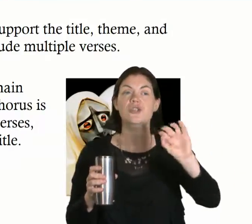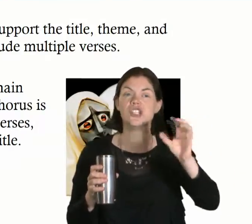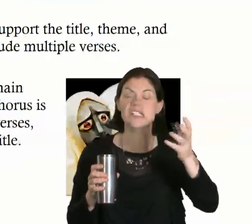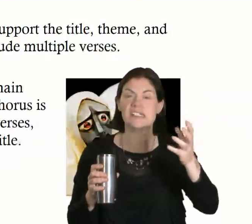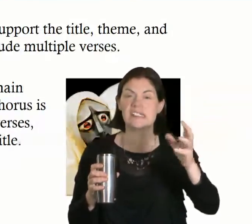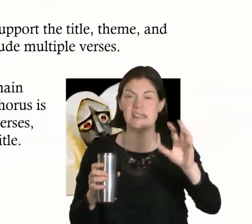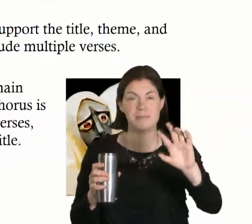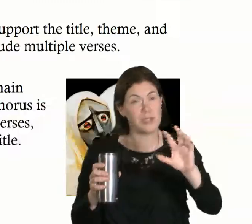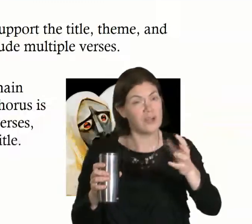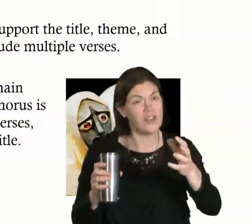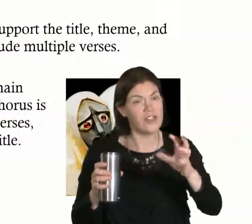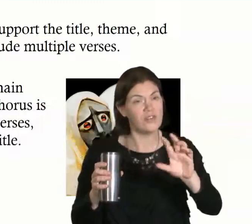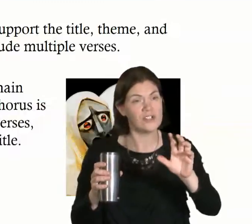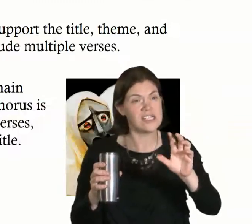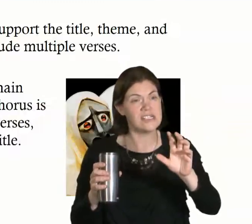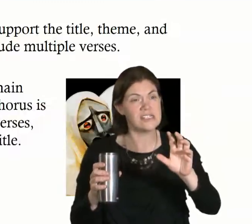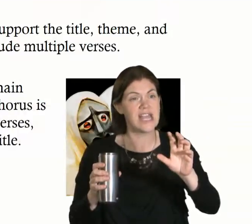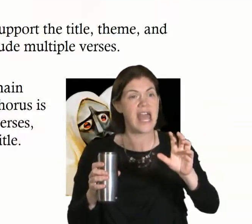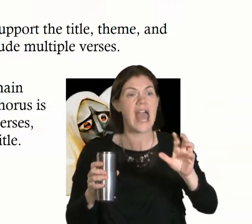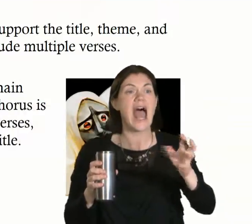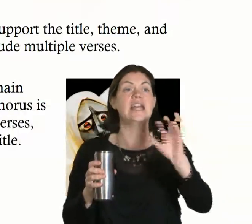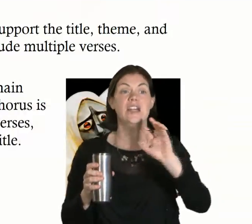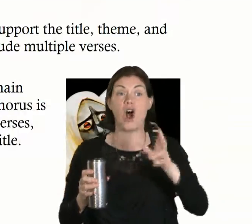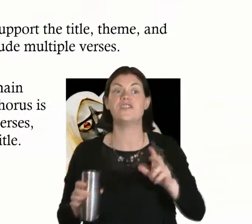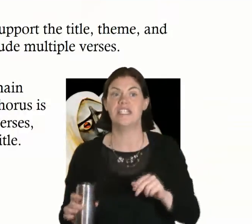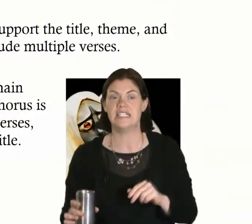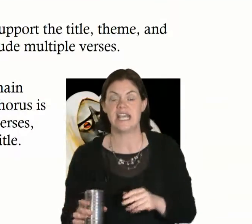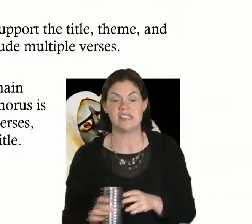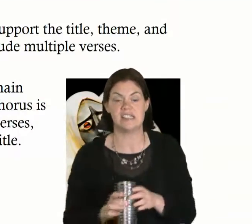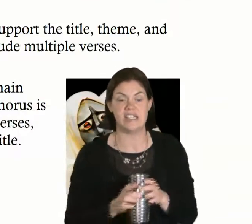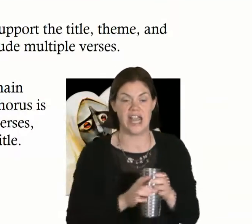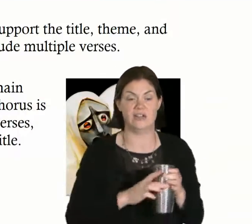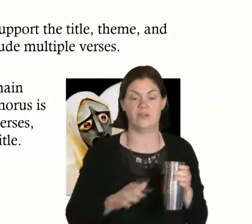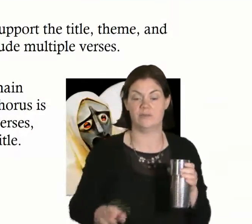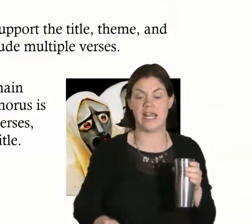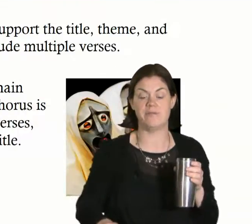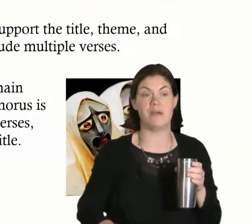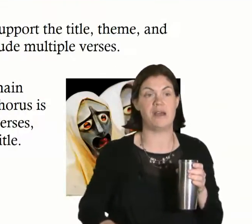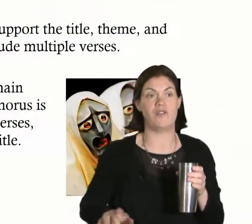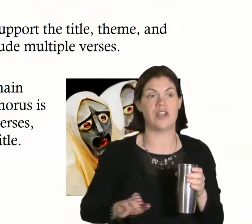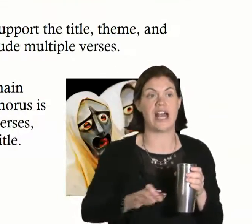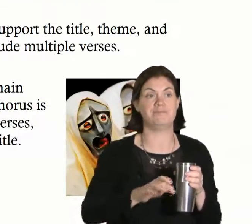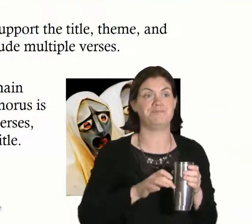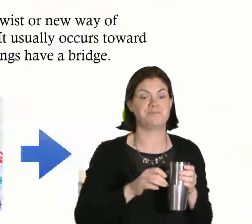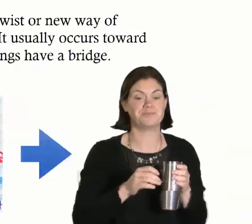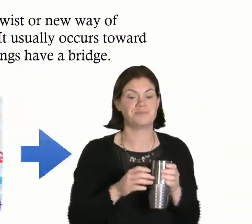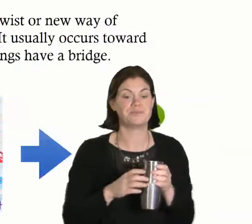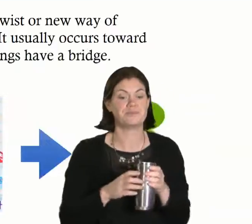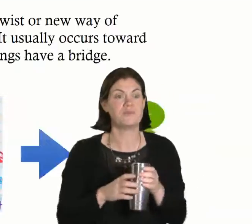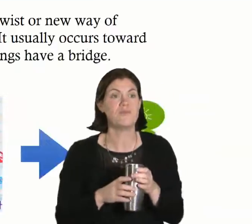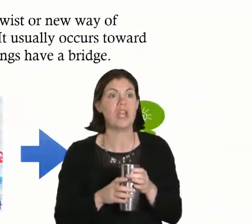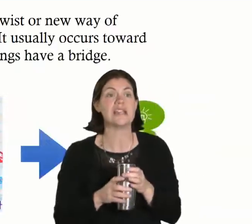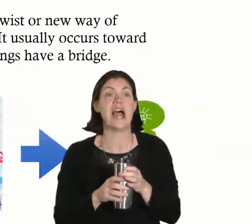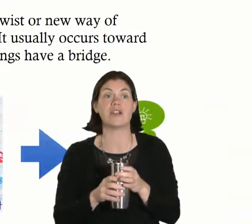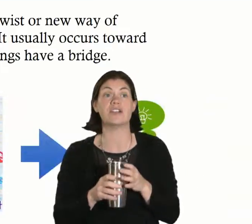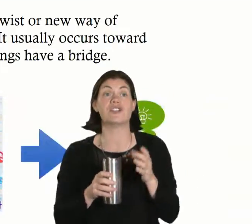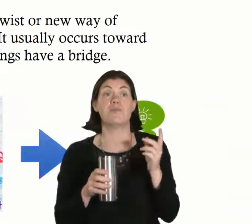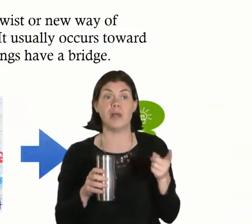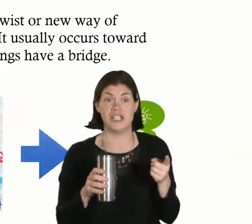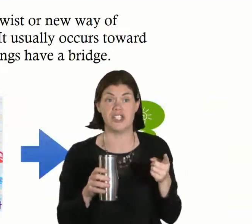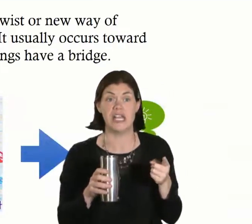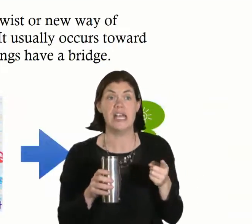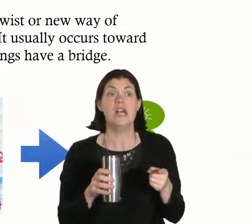is usually simpler than the verses, and it often contains the title, right? We went over that. Now,